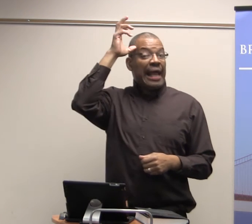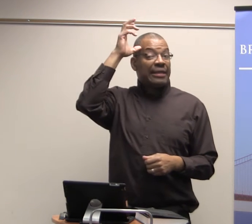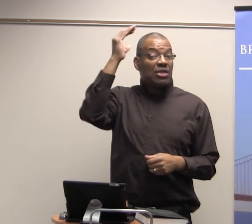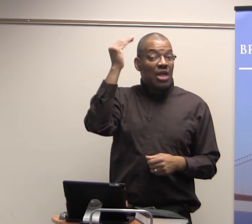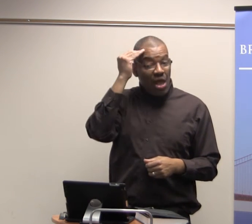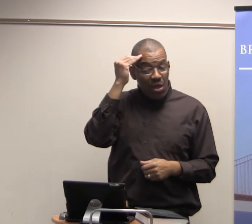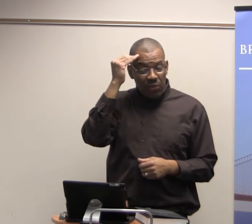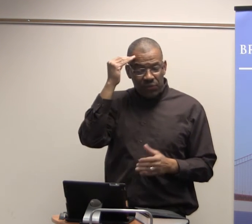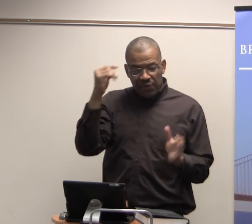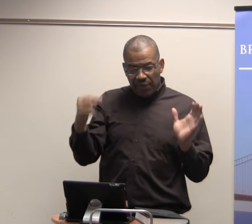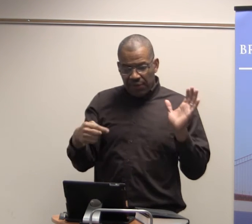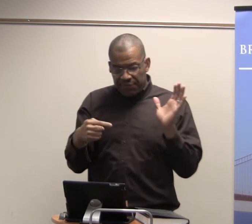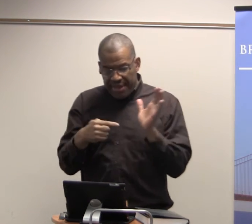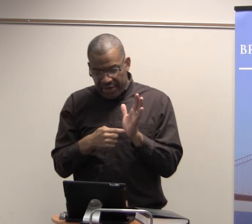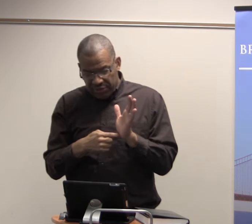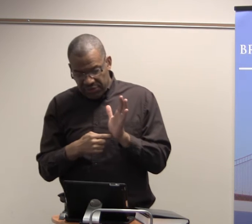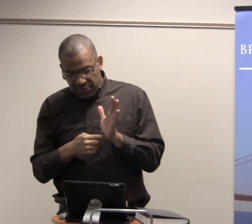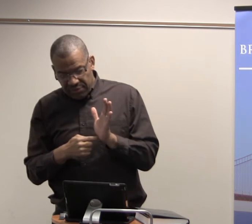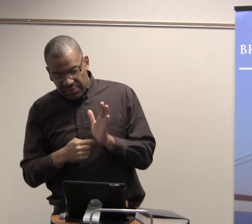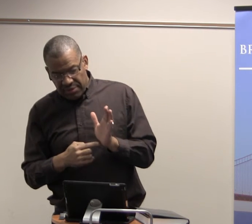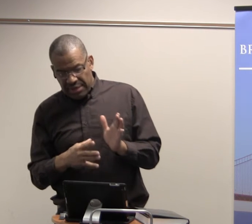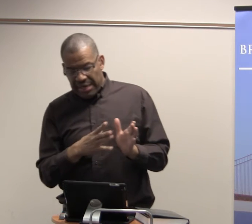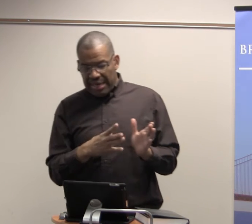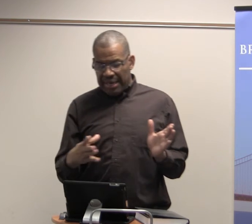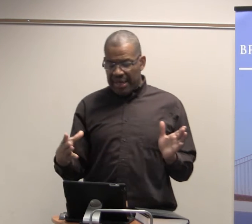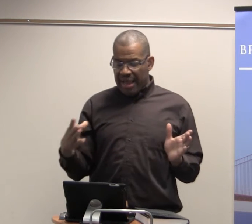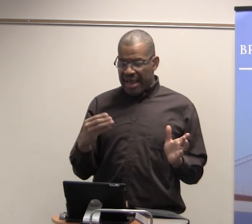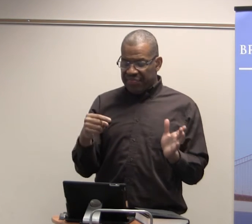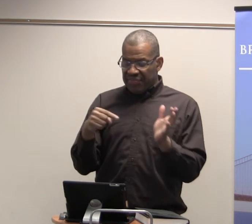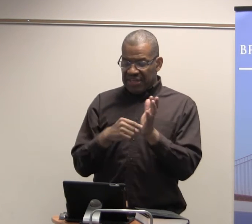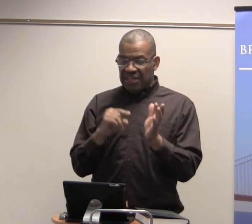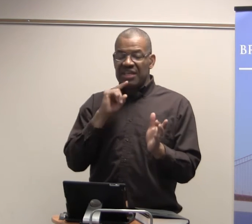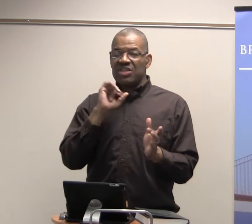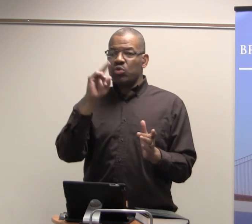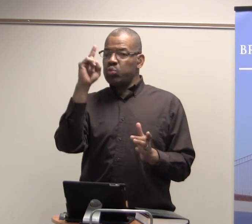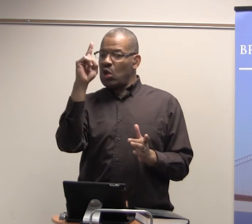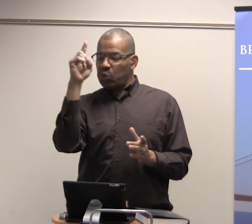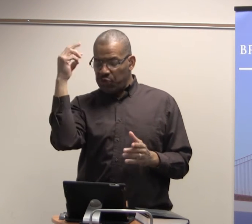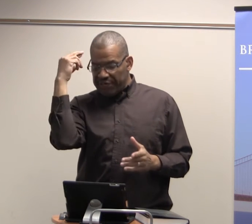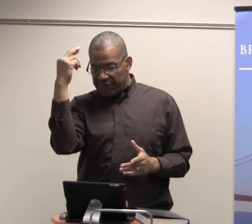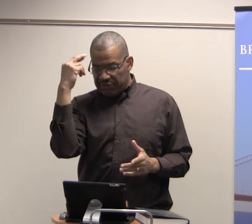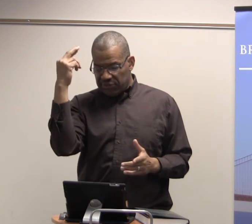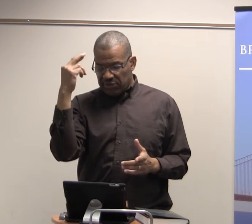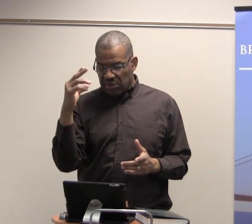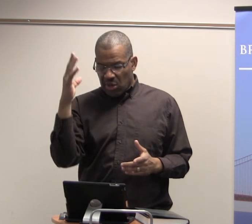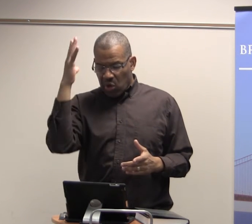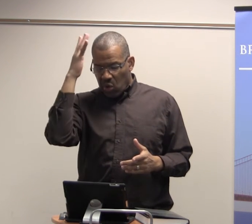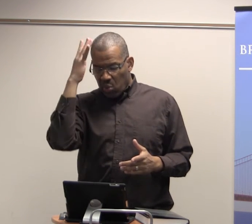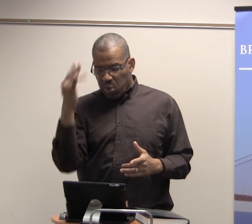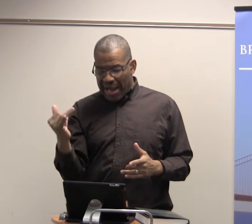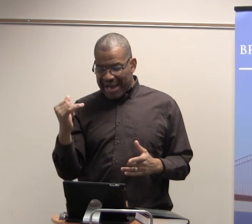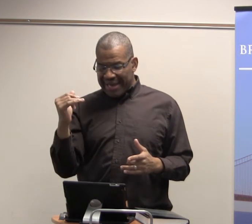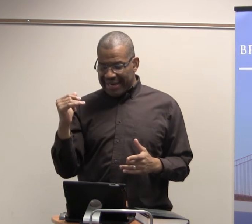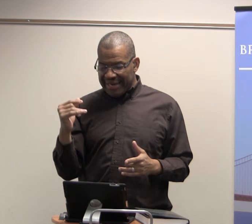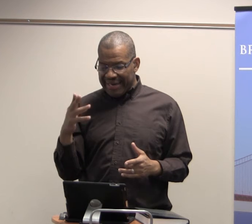Satan knows this. And this is one reason why